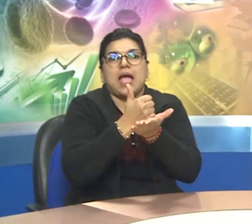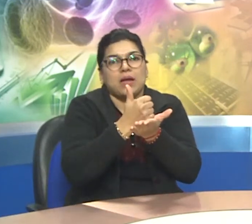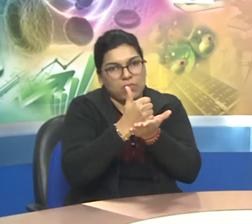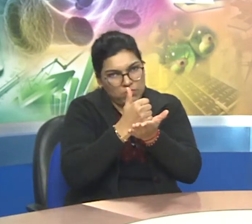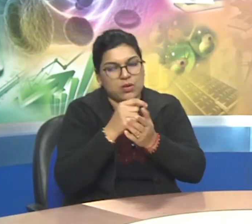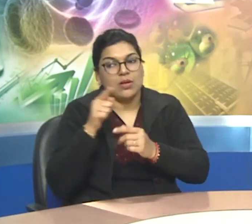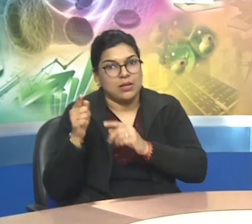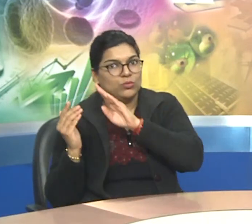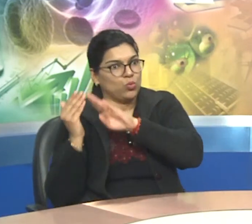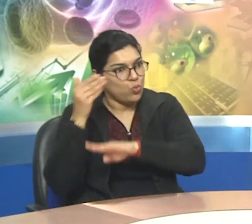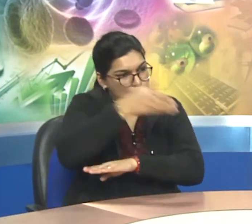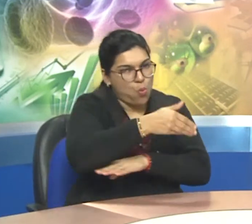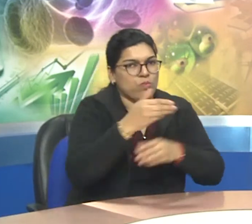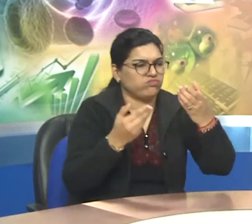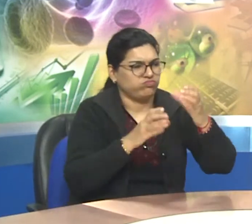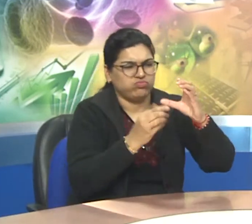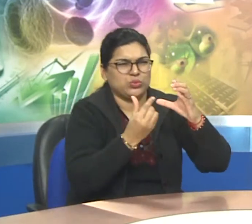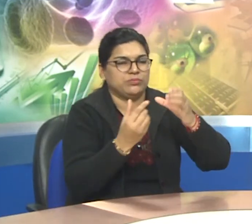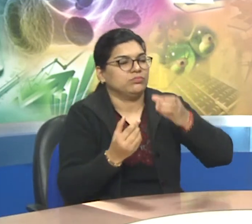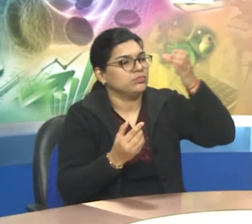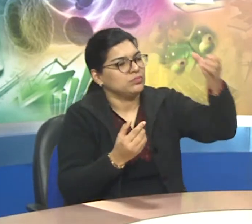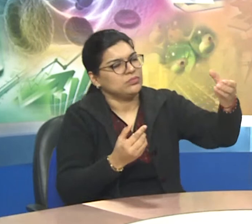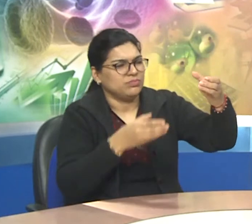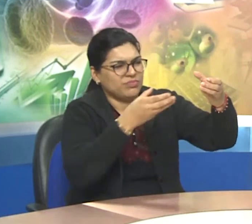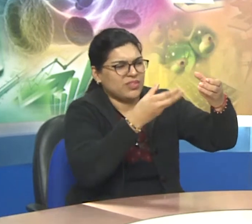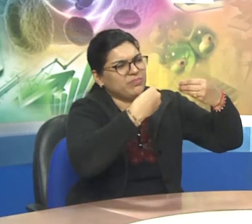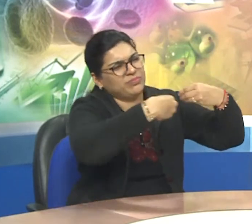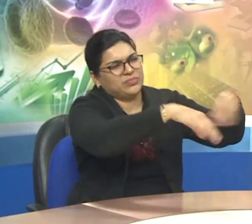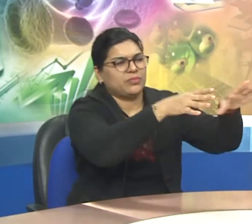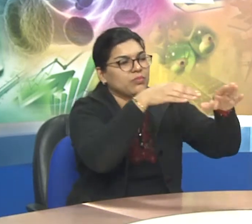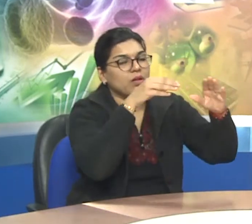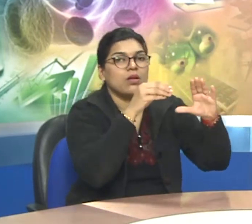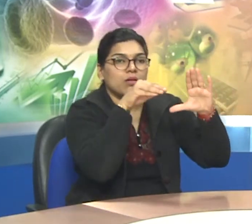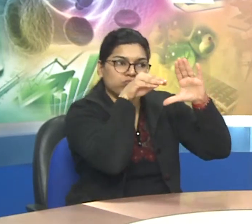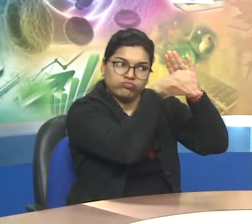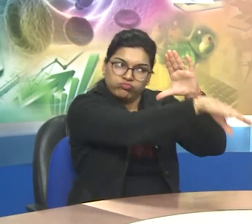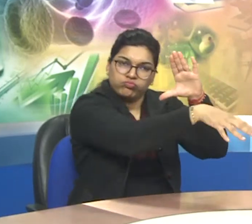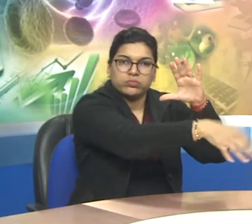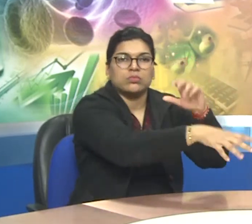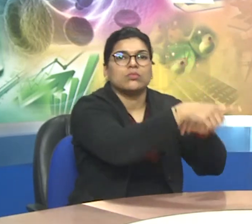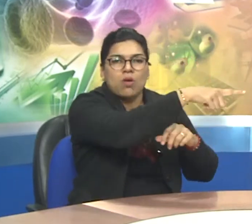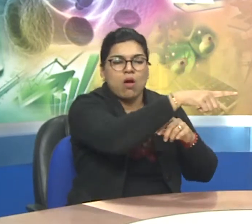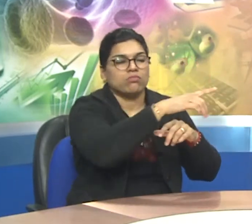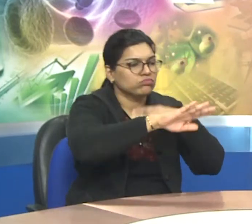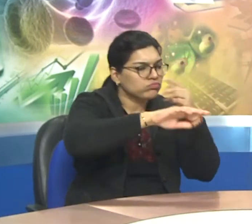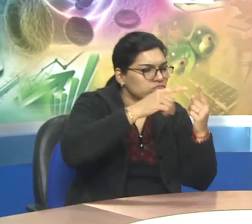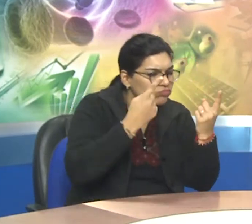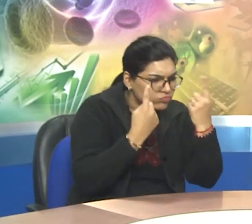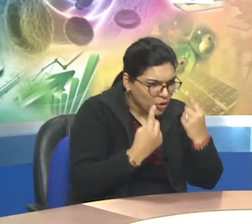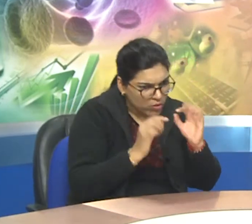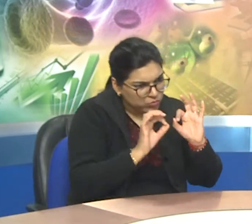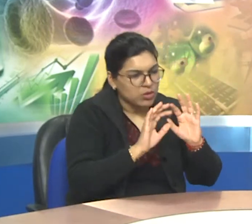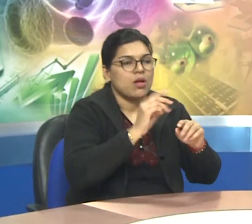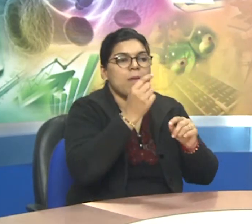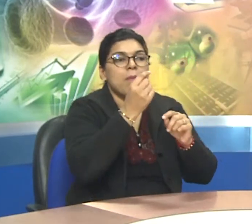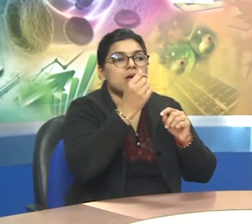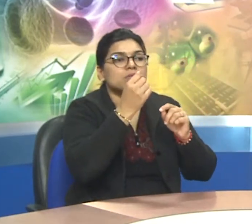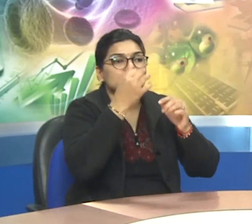any kind of bottles, whether they are of plastic or they are of glass. So all types of bottles are kept